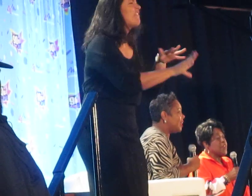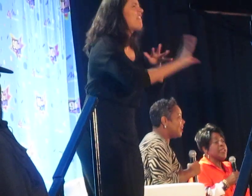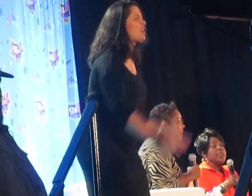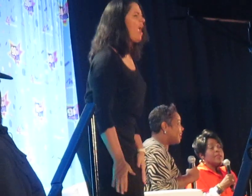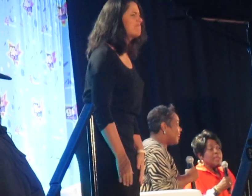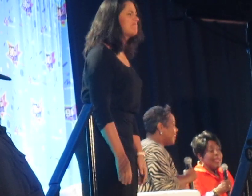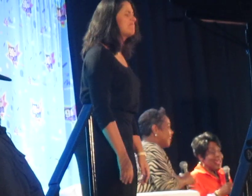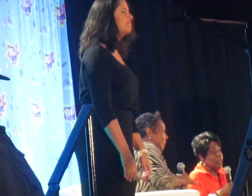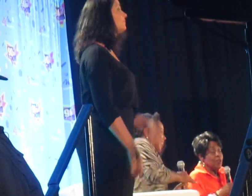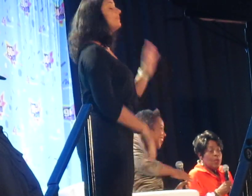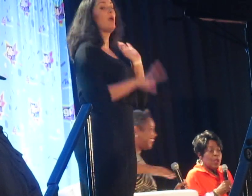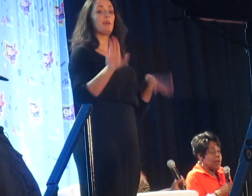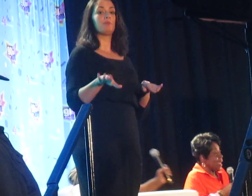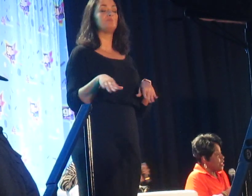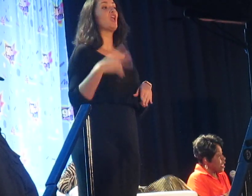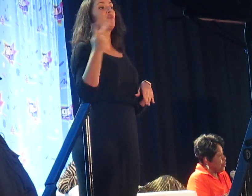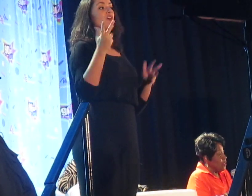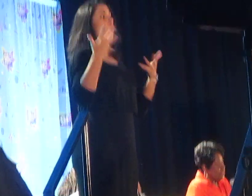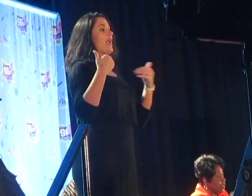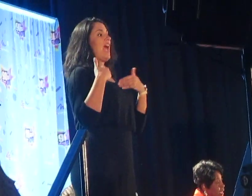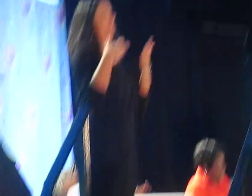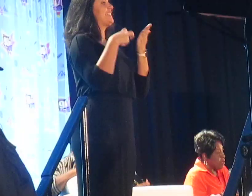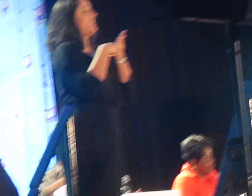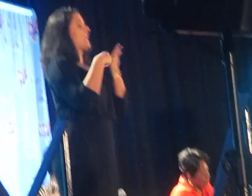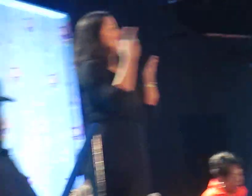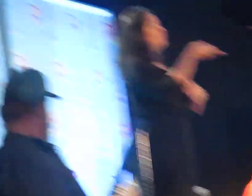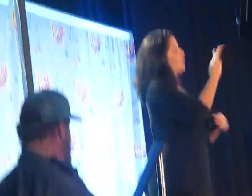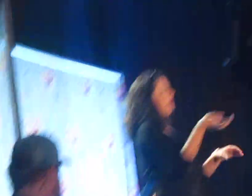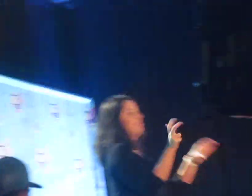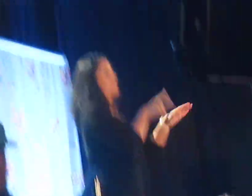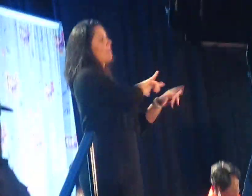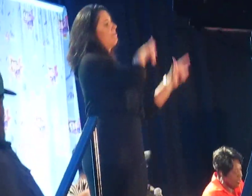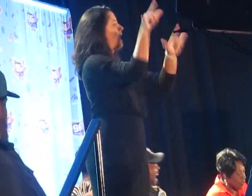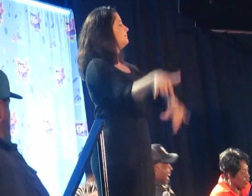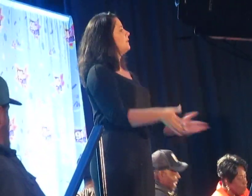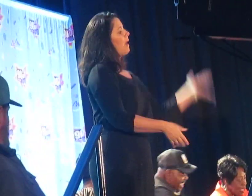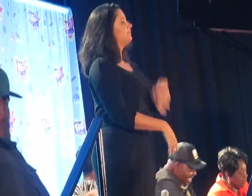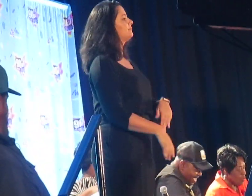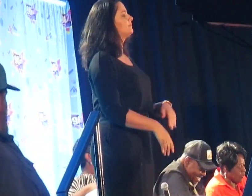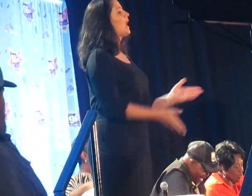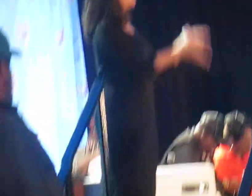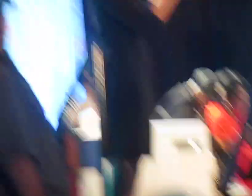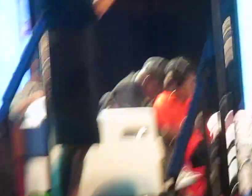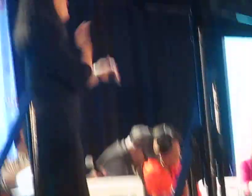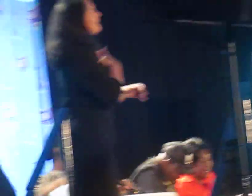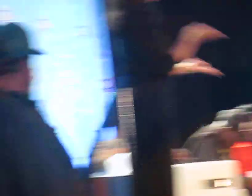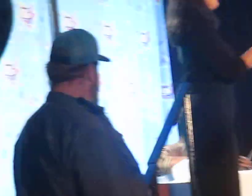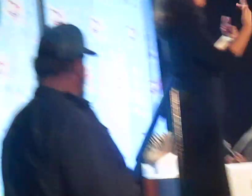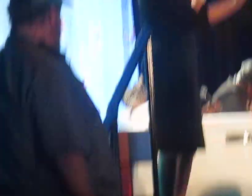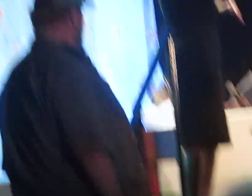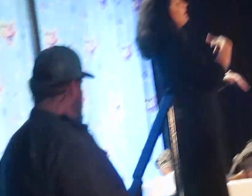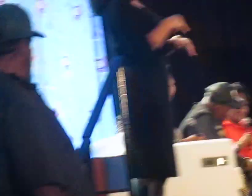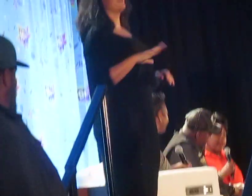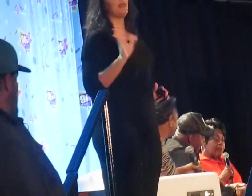Mr. O'Reilly, me and Hannibal, we already have a ticket for you and Sean, turn the camera, get on the plane right now. Just get on the plane, Mr. O'Reilly. Just come on right now. I